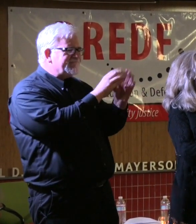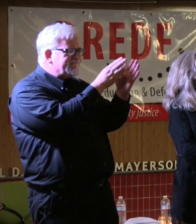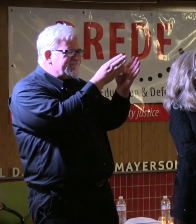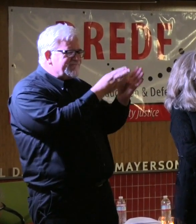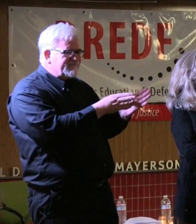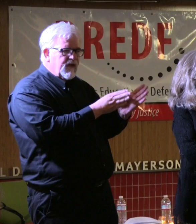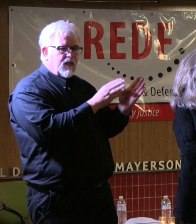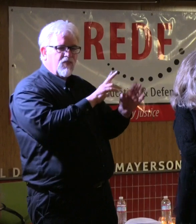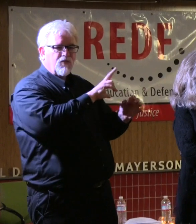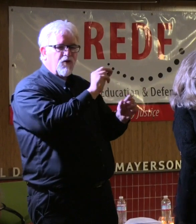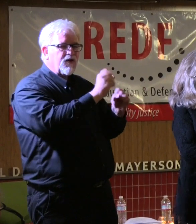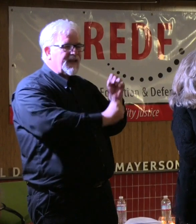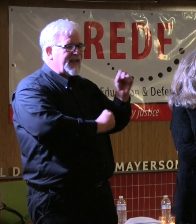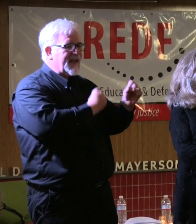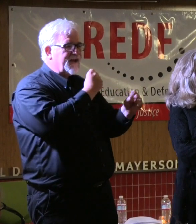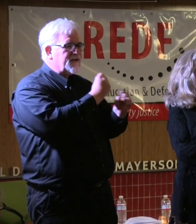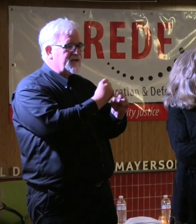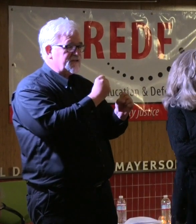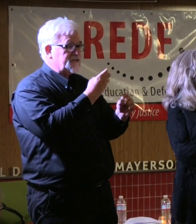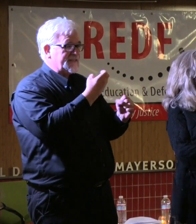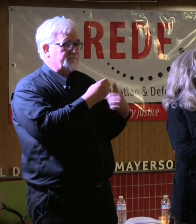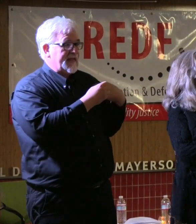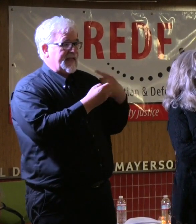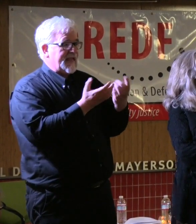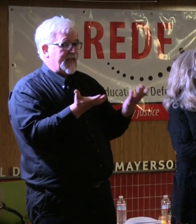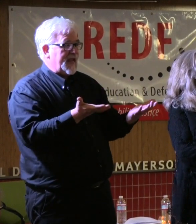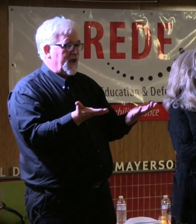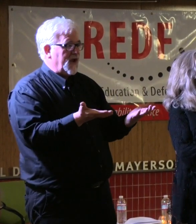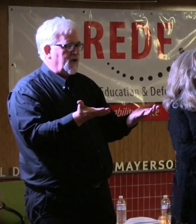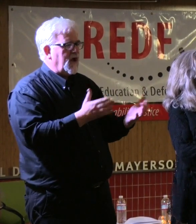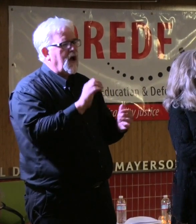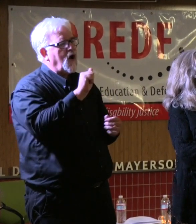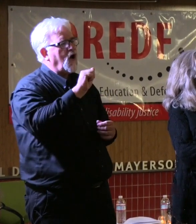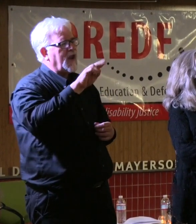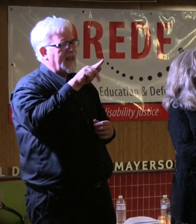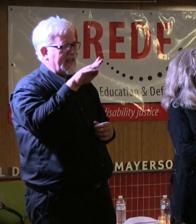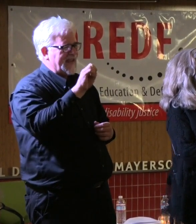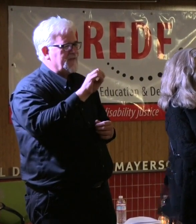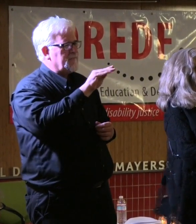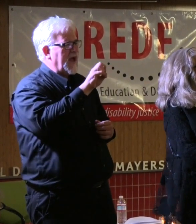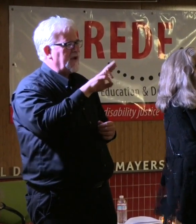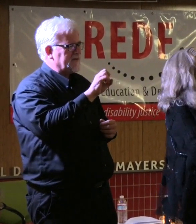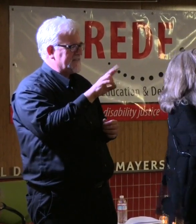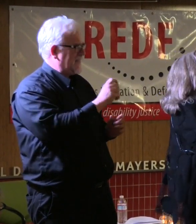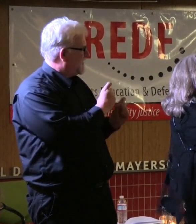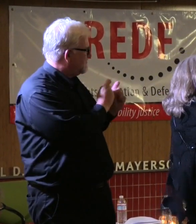all these 30 years she's been here, Arlene Myers.